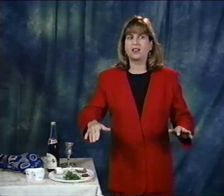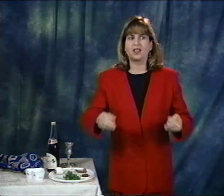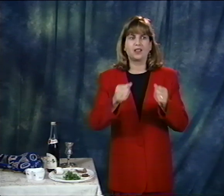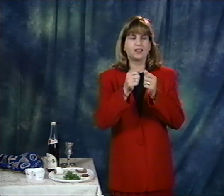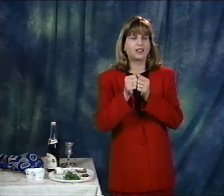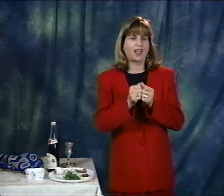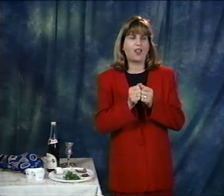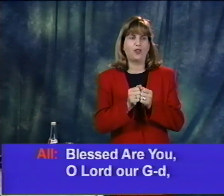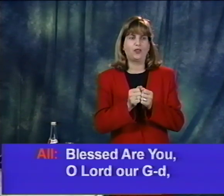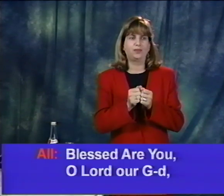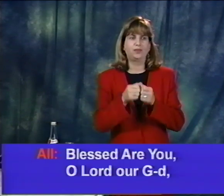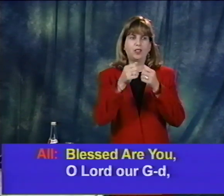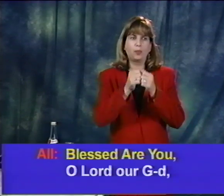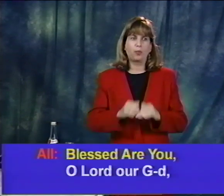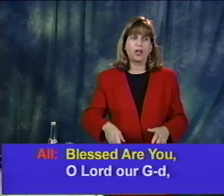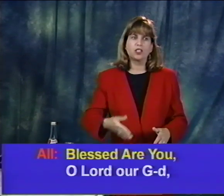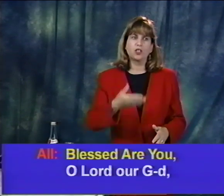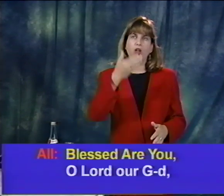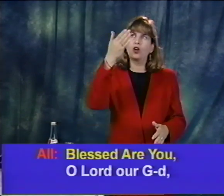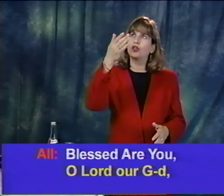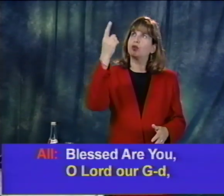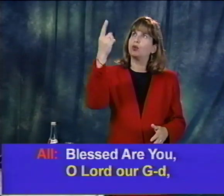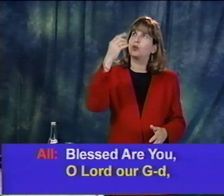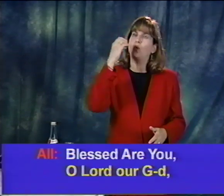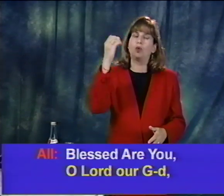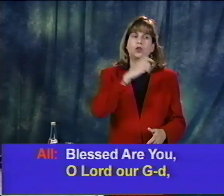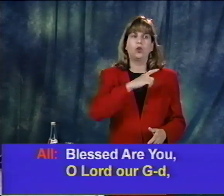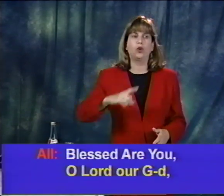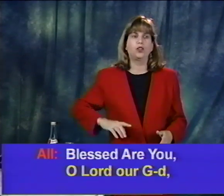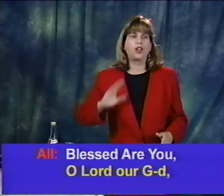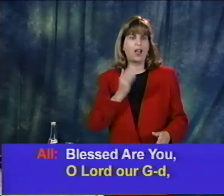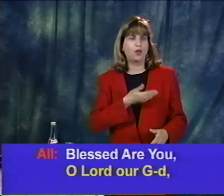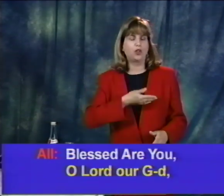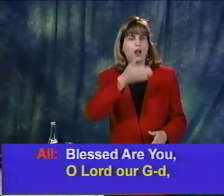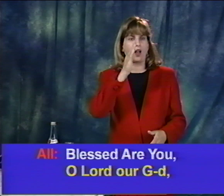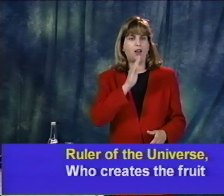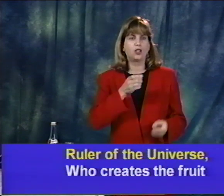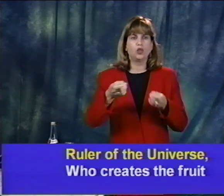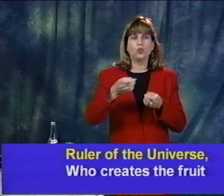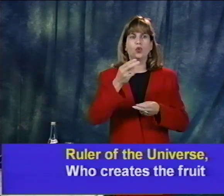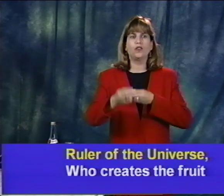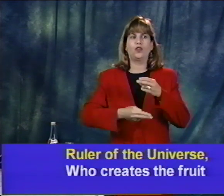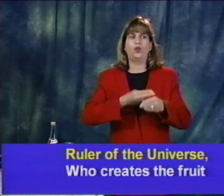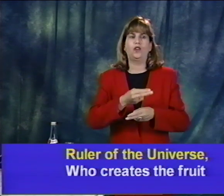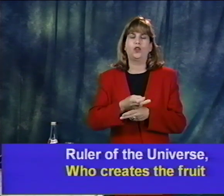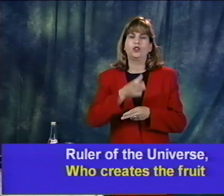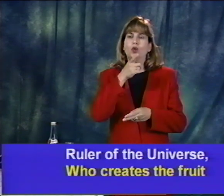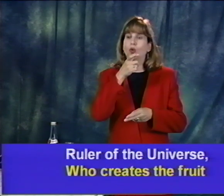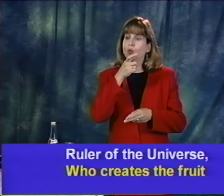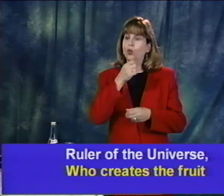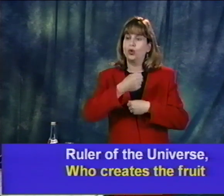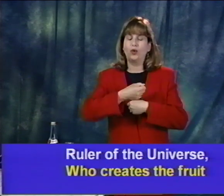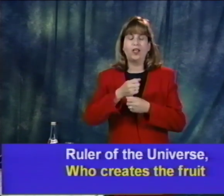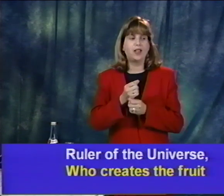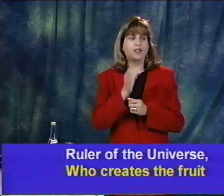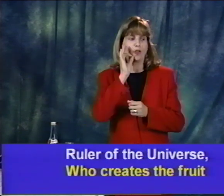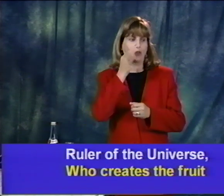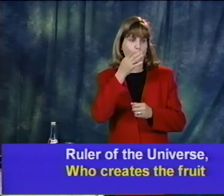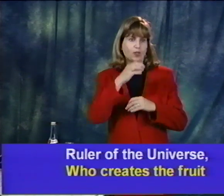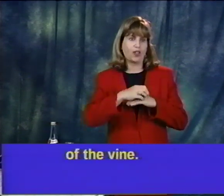blessing together. Blessed are you, O Lord our God, ruler of the universe, who creates the